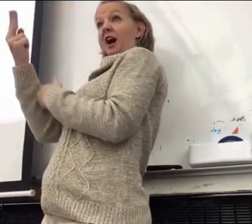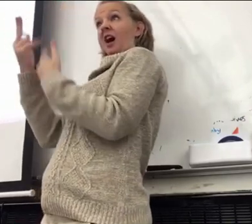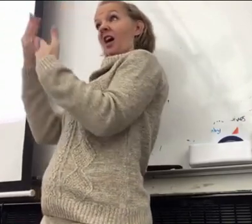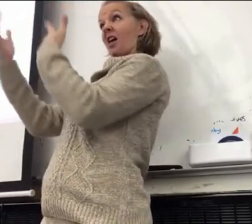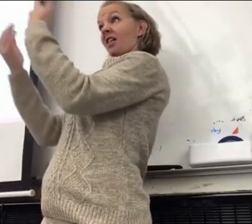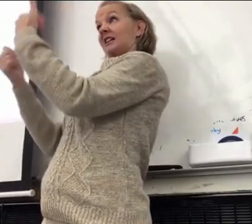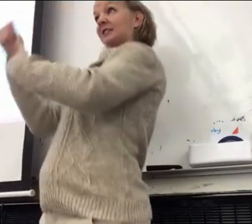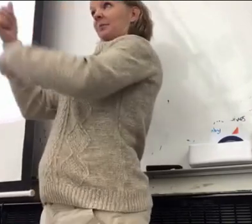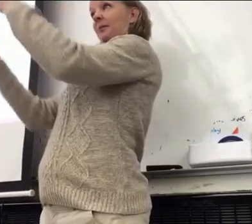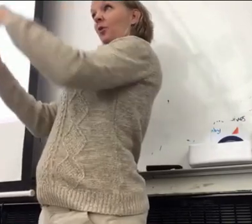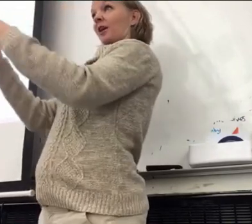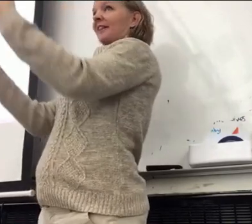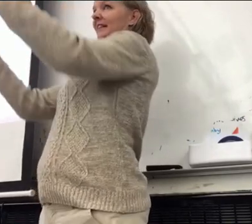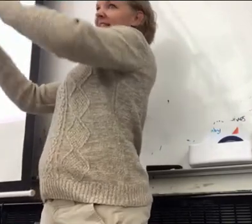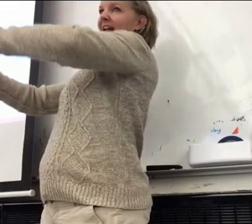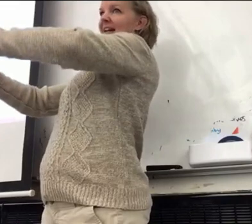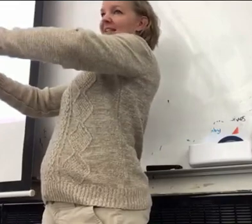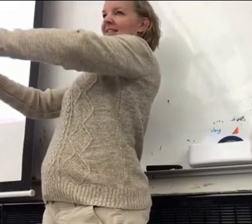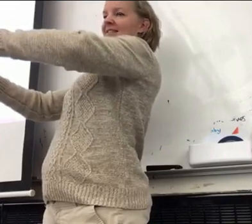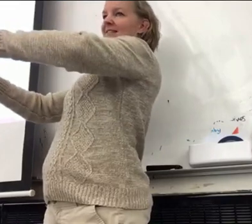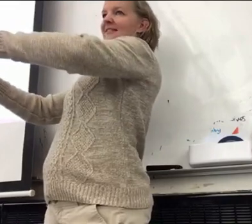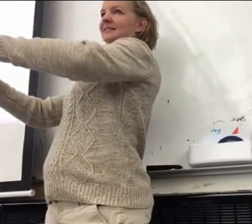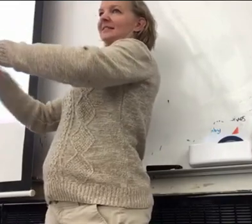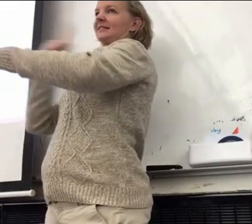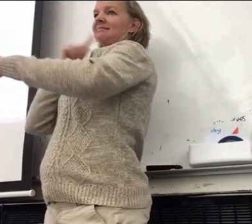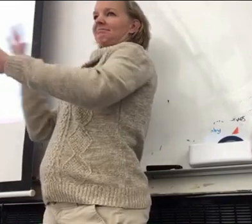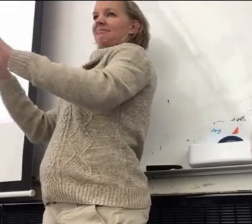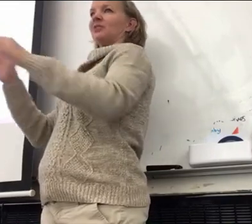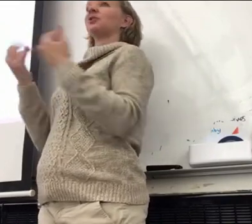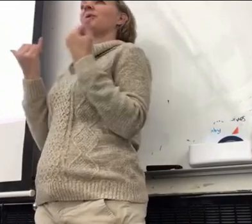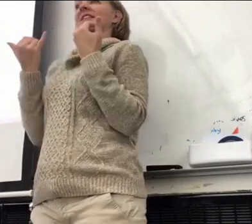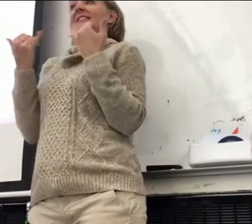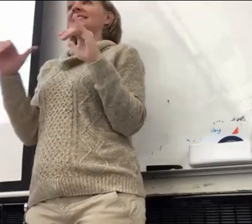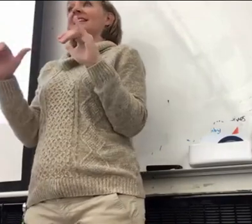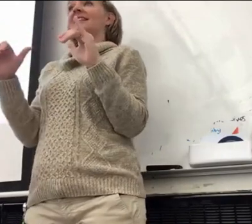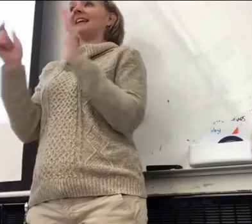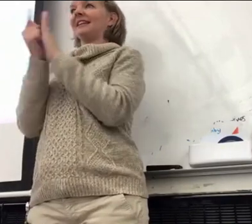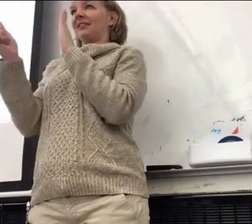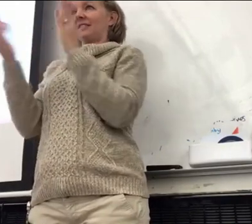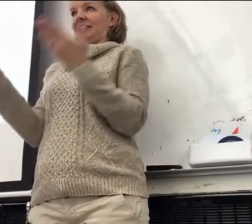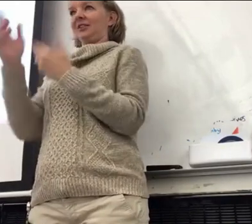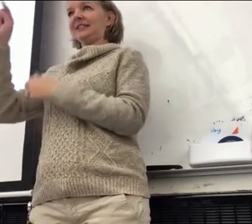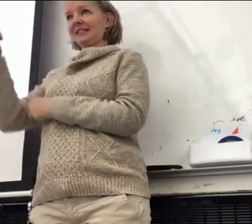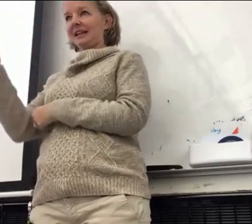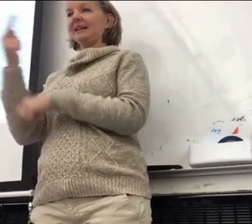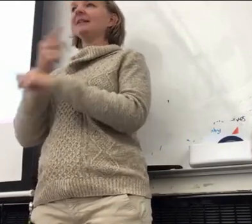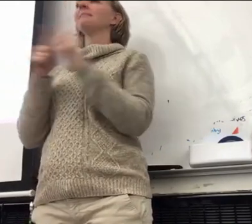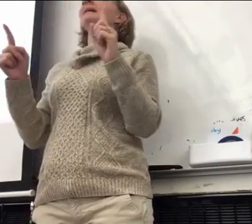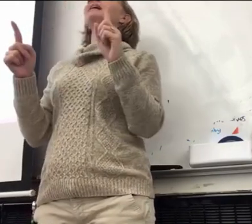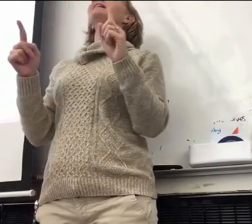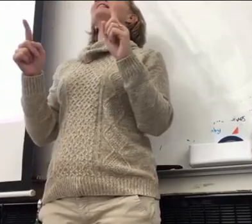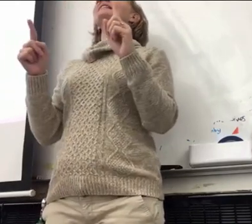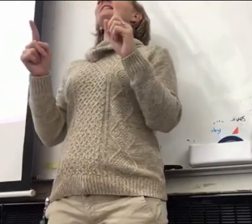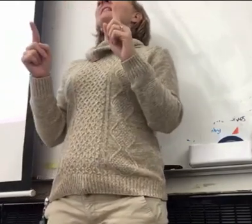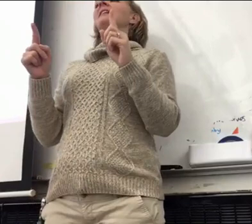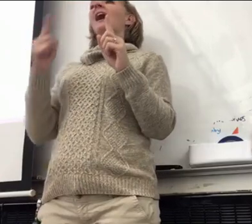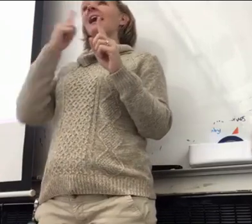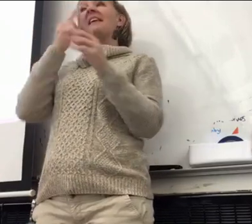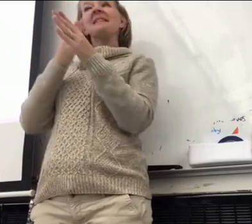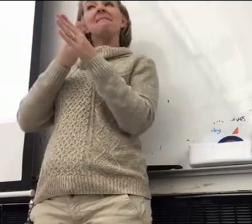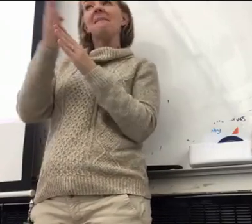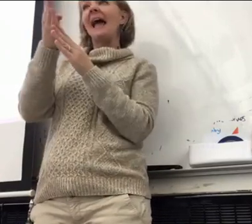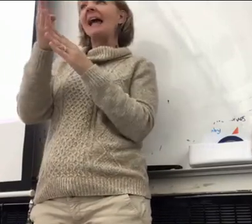U.S. Supreme Court. The Supreme Court denied doing it, so it is still considered illegal in the state. The one thing I will tell you is I think the